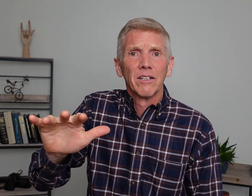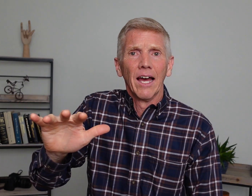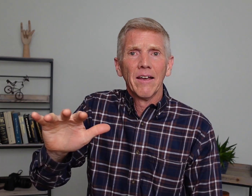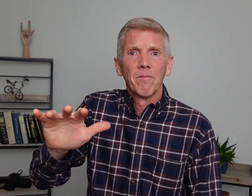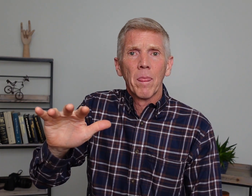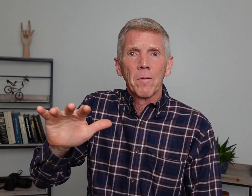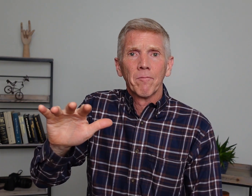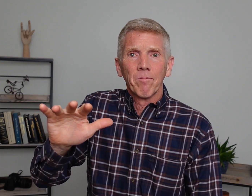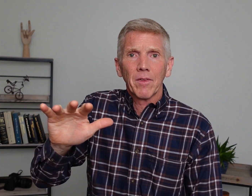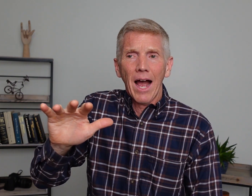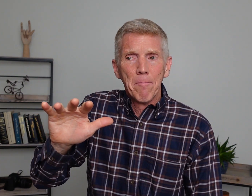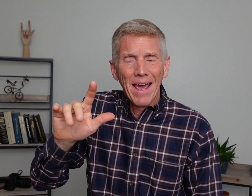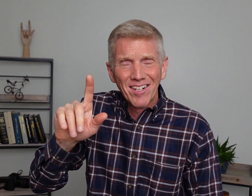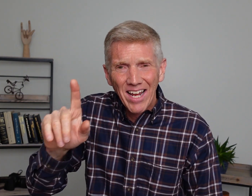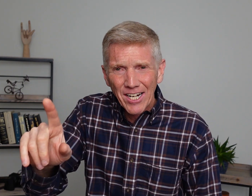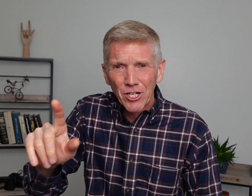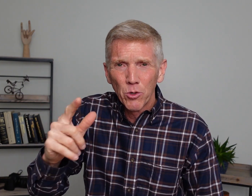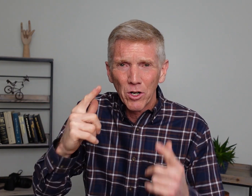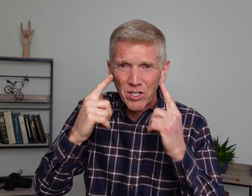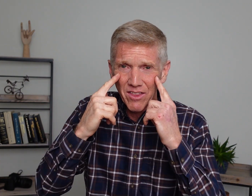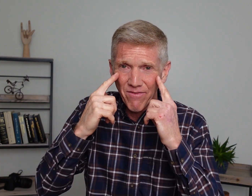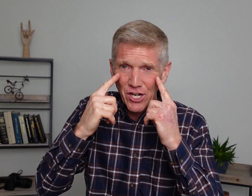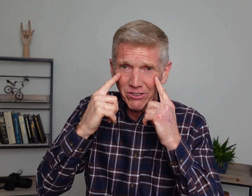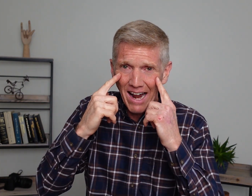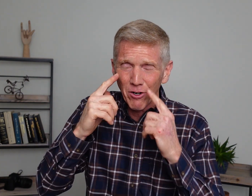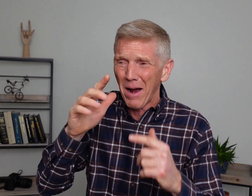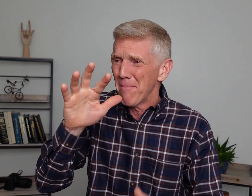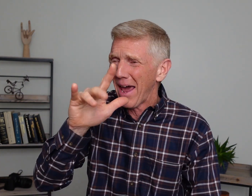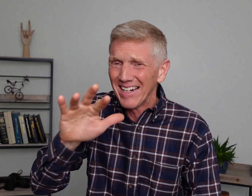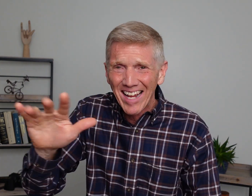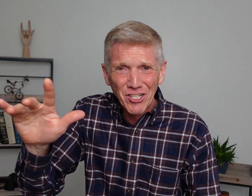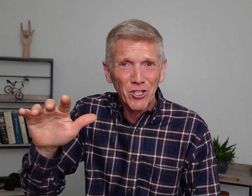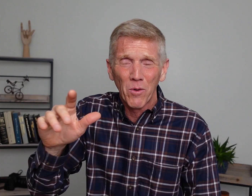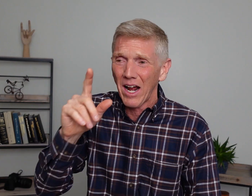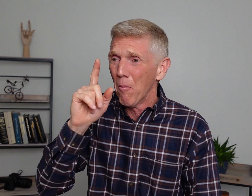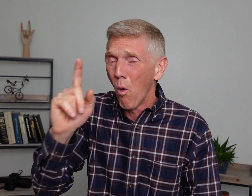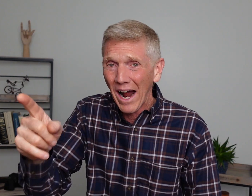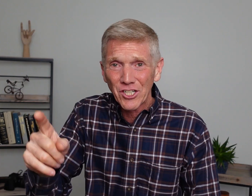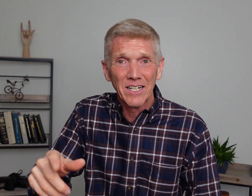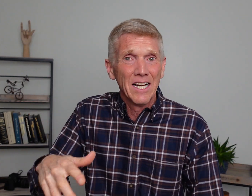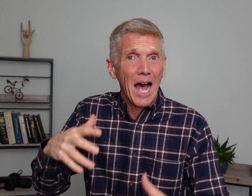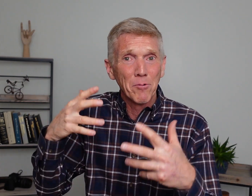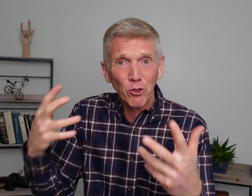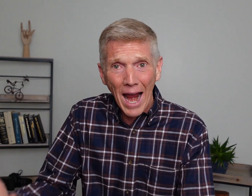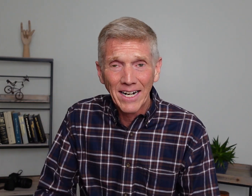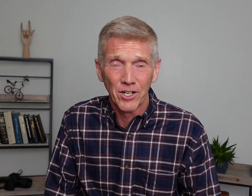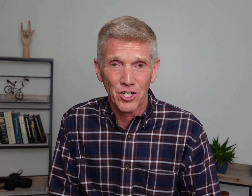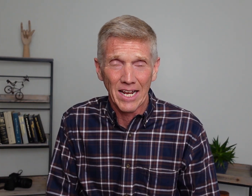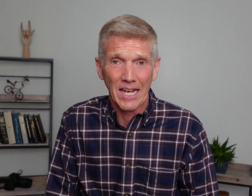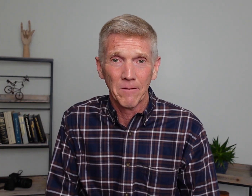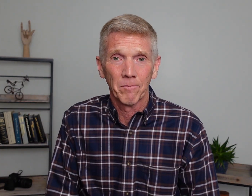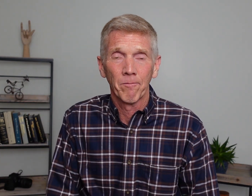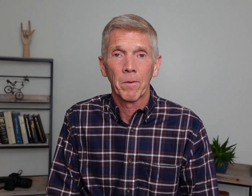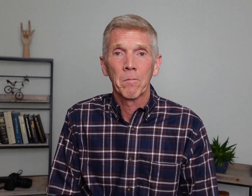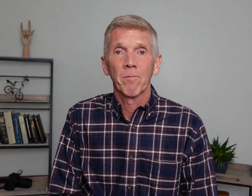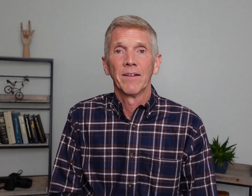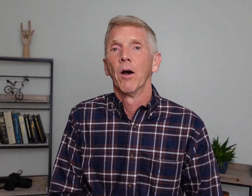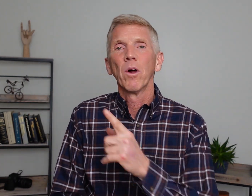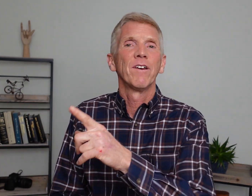Okay. I pay attention to it. You see the facial adverb? I pay attention to it. I'm watching. I'm trying to understand. Now, what if his